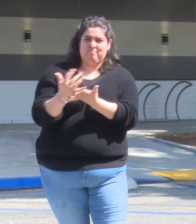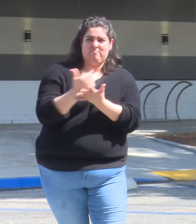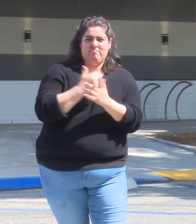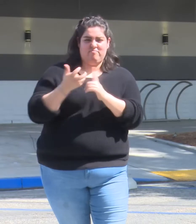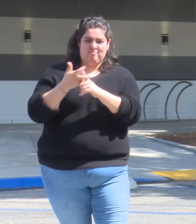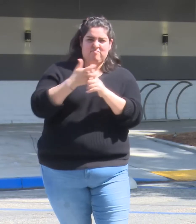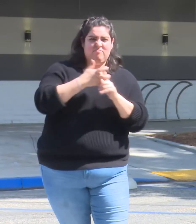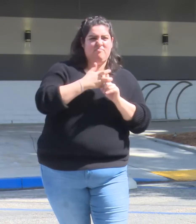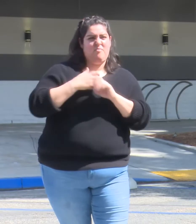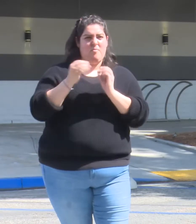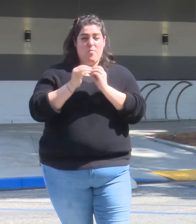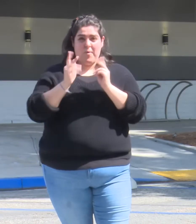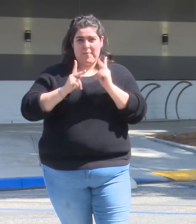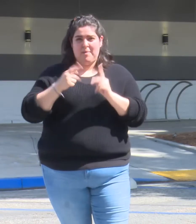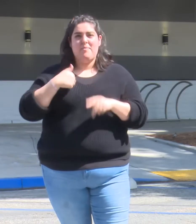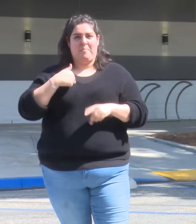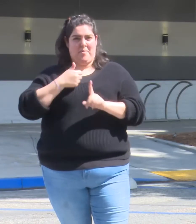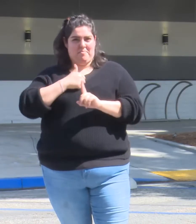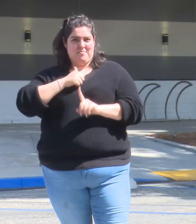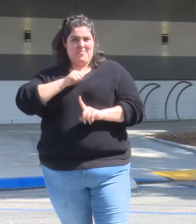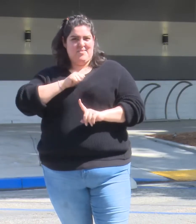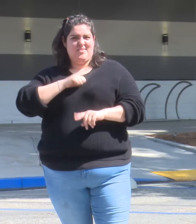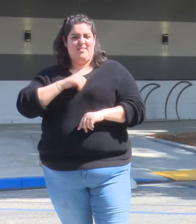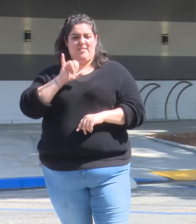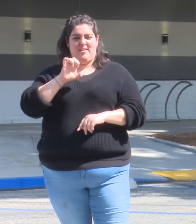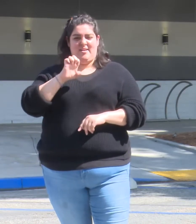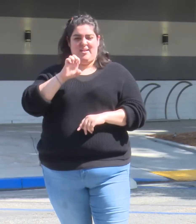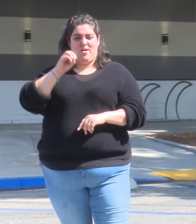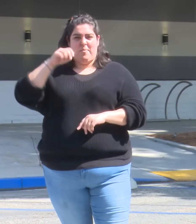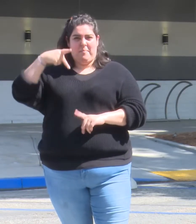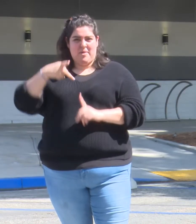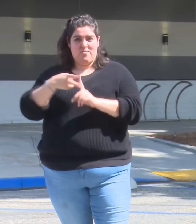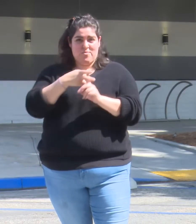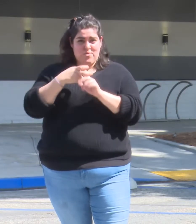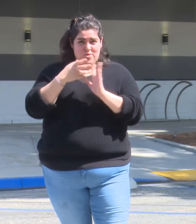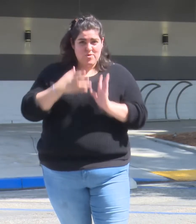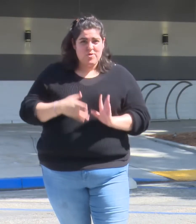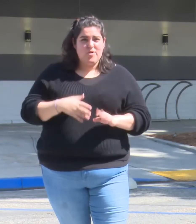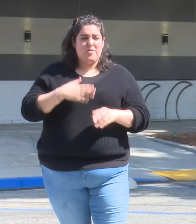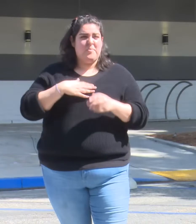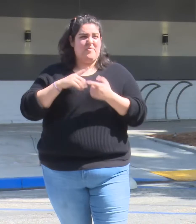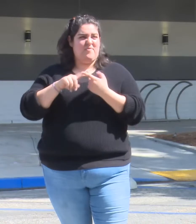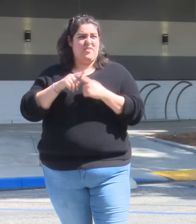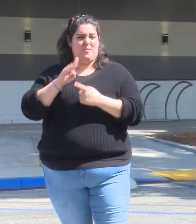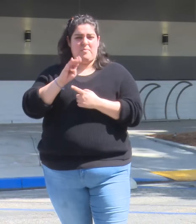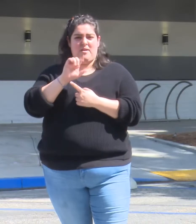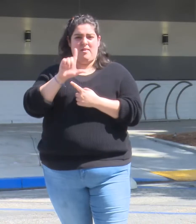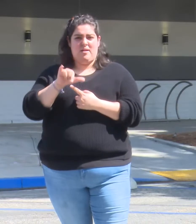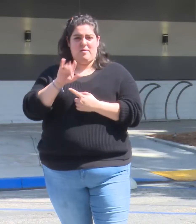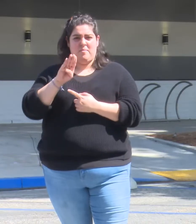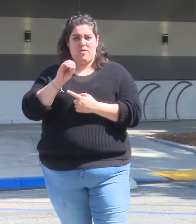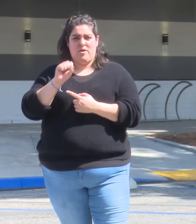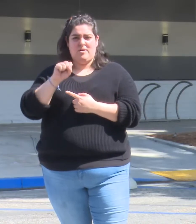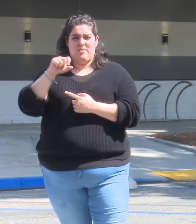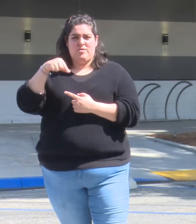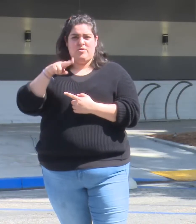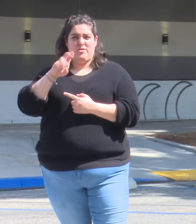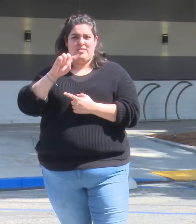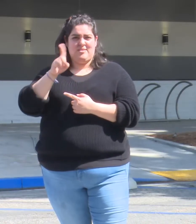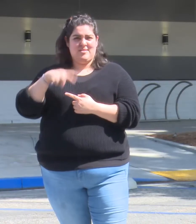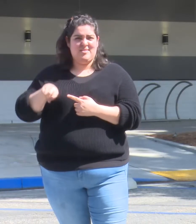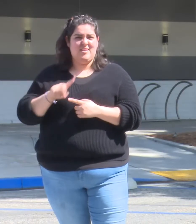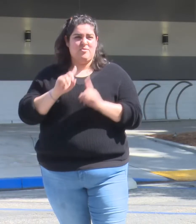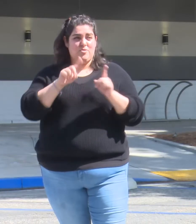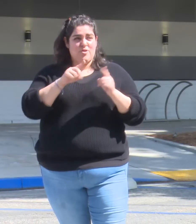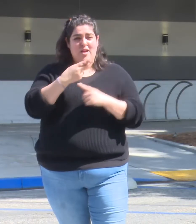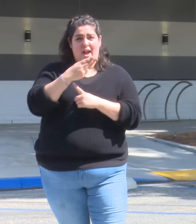I was an EOP recruiter. My compa Billy Bosques was an EOP recruiter. We went out to high schools, to junior colleges, trying to